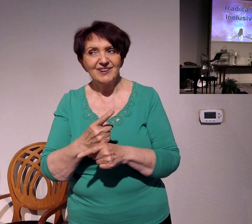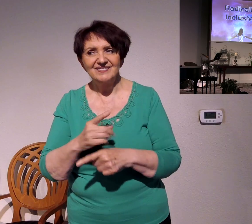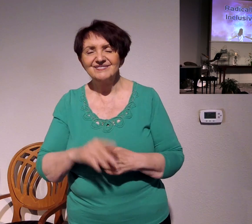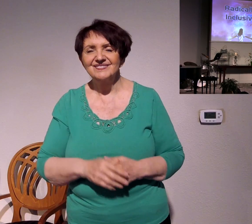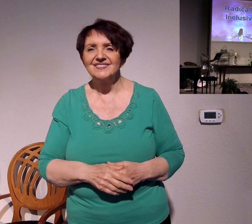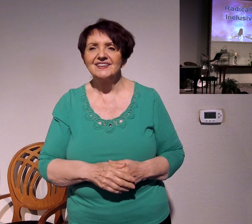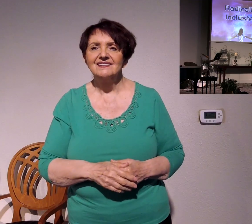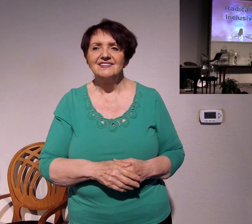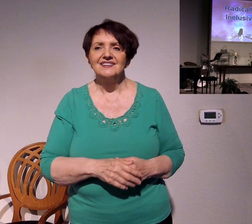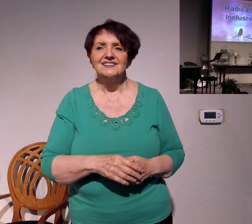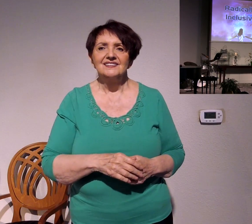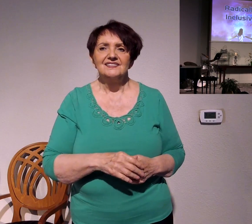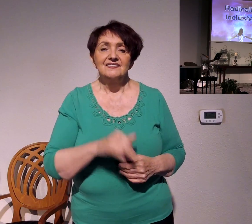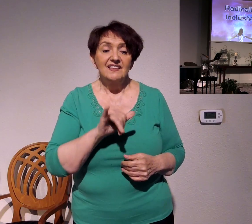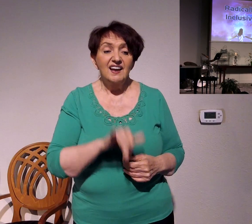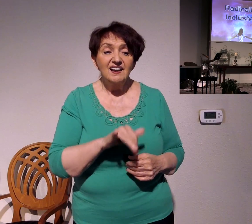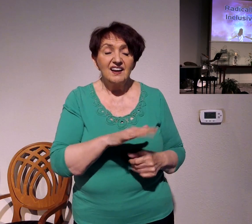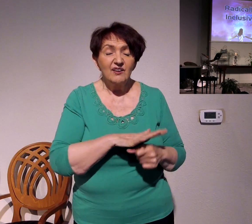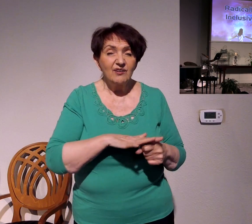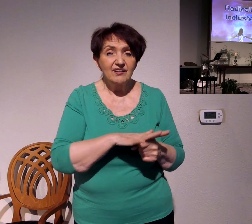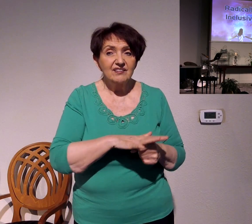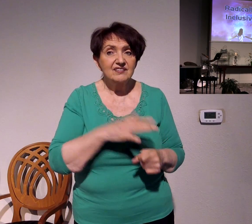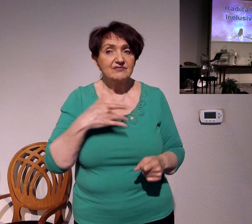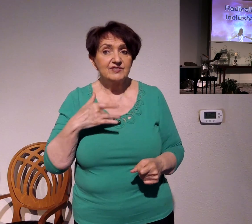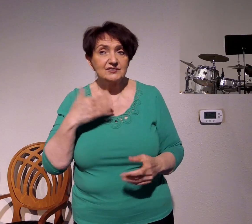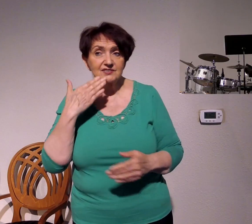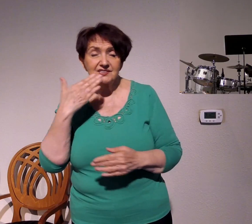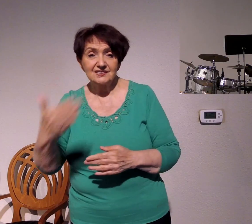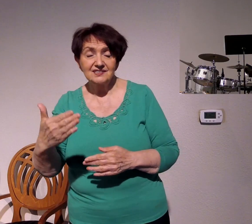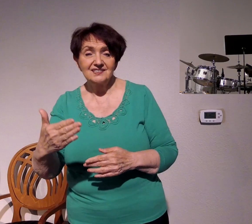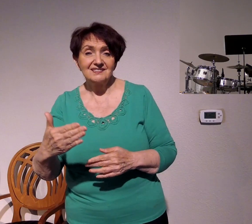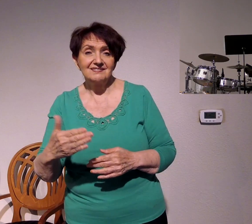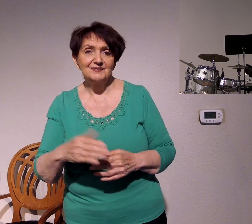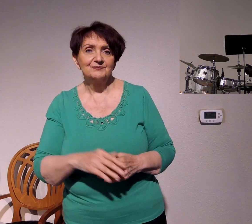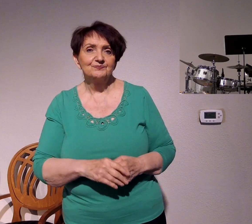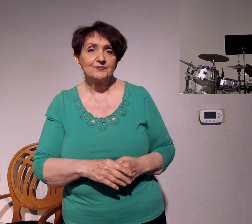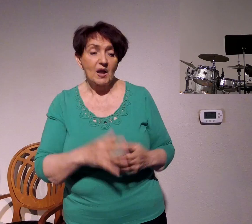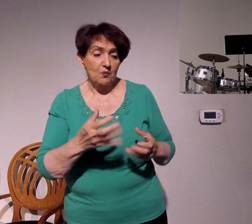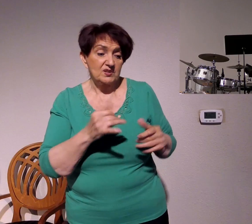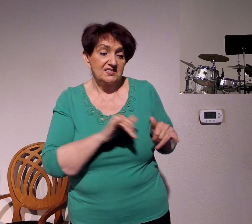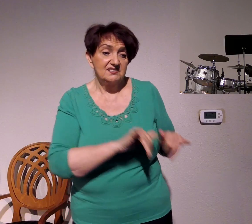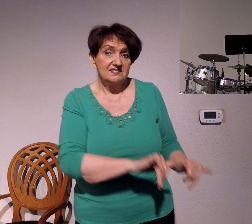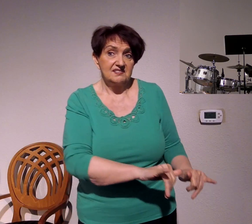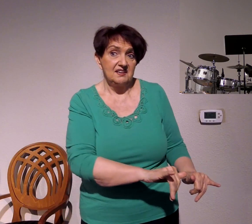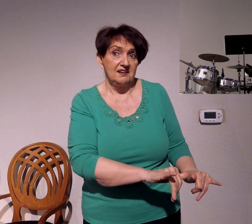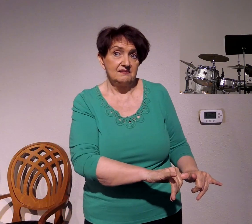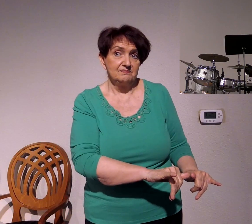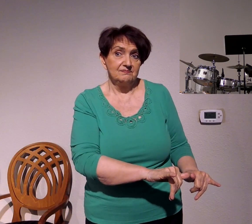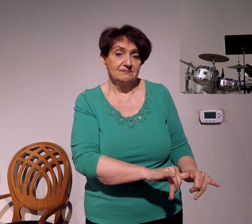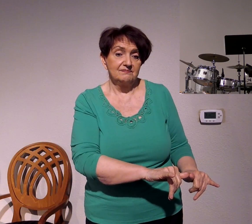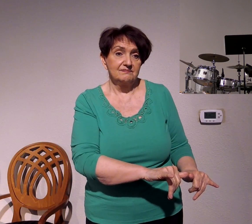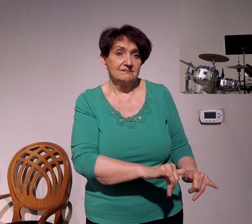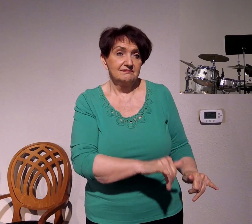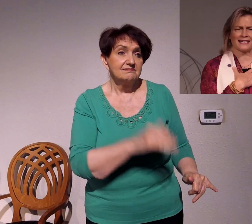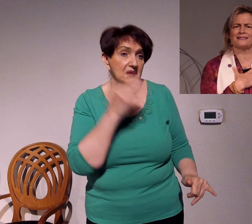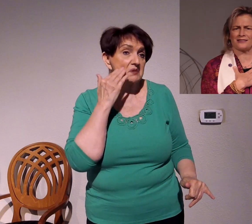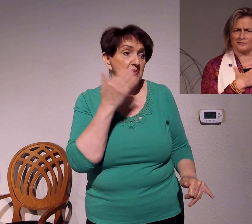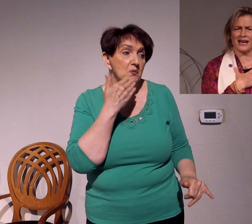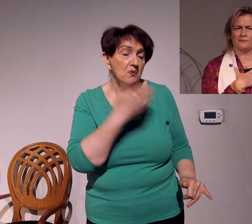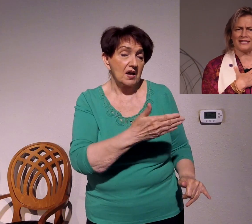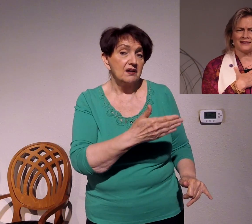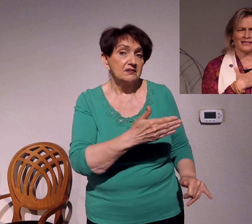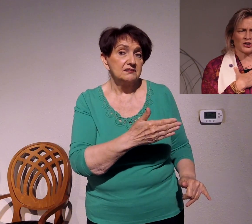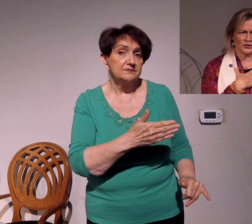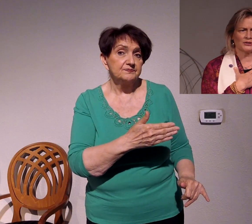comfort zone, it feels really good. It's a comfort zone that I want to stay in. I know it pretty well. It's taken